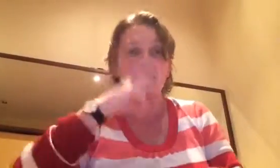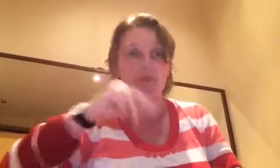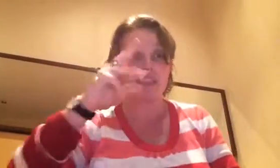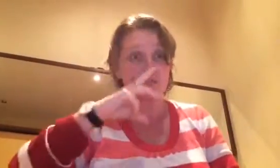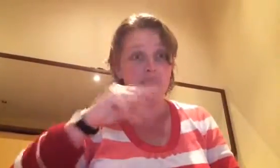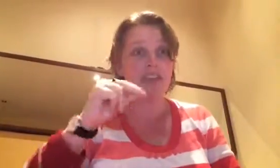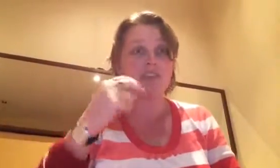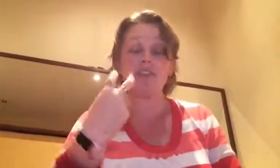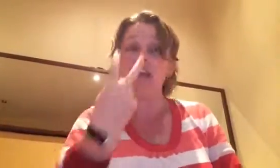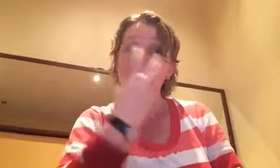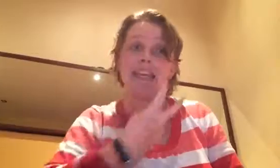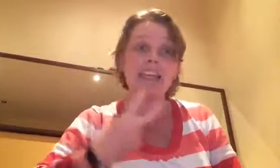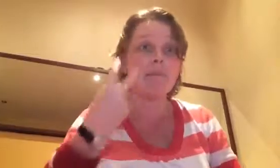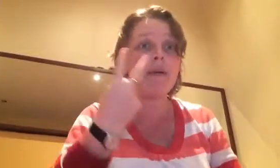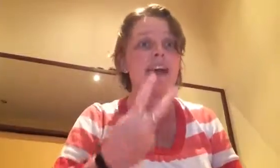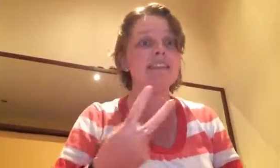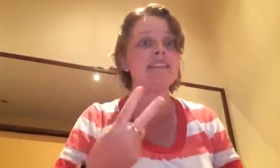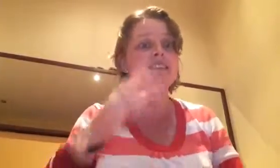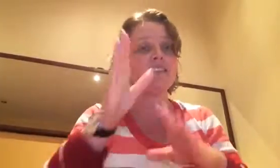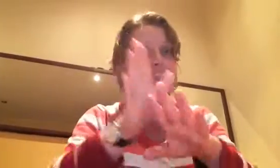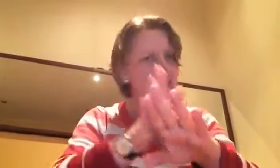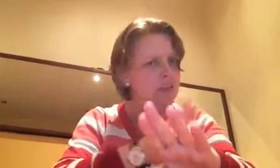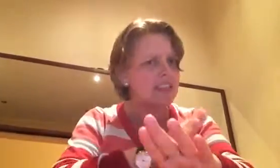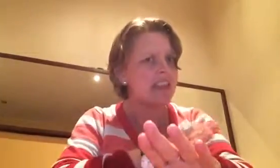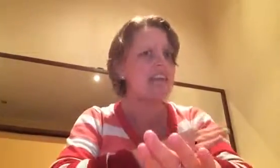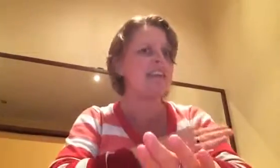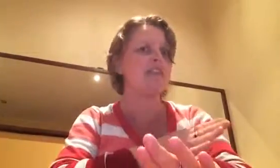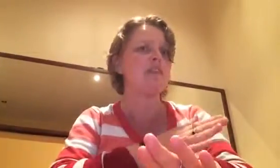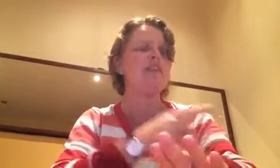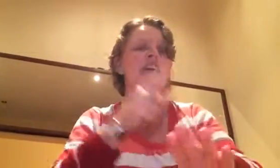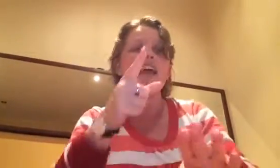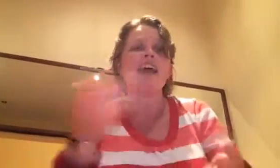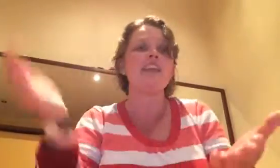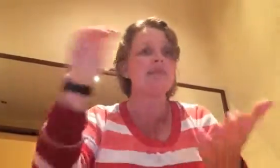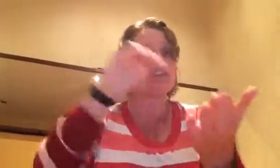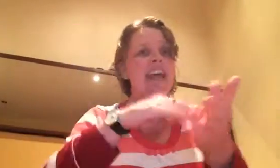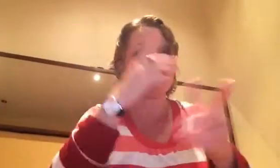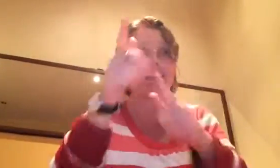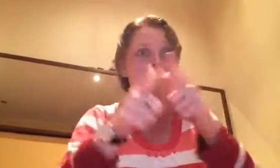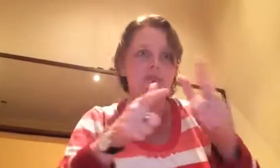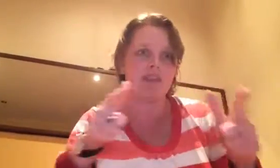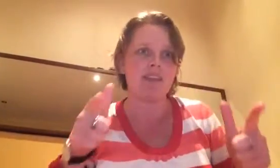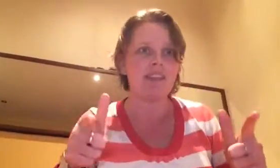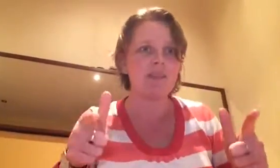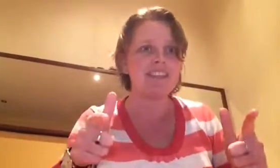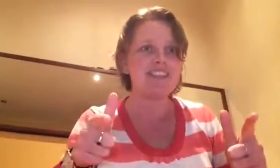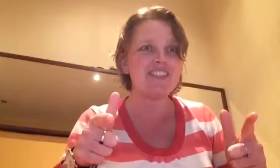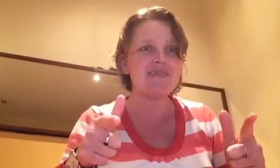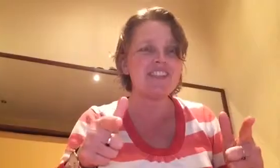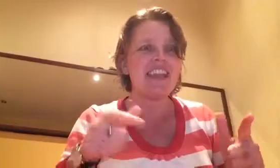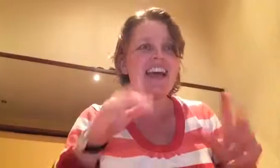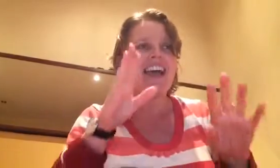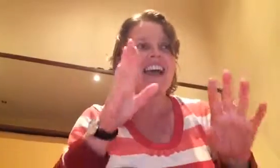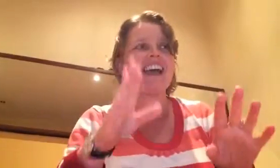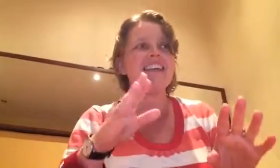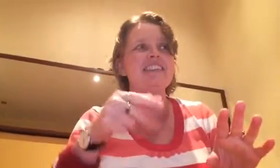doing speech, clear lip patterns, slow it down a little, and I'm just adding some sign language. And so